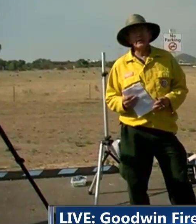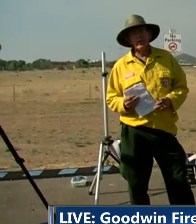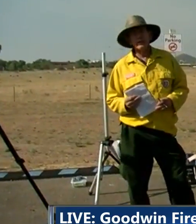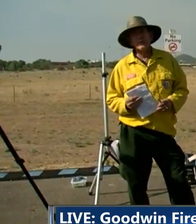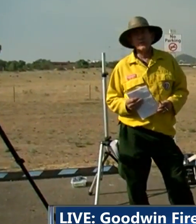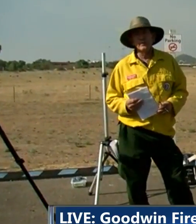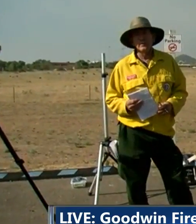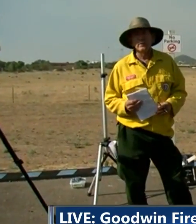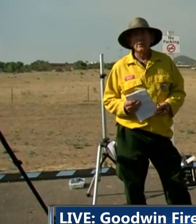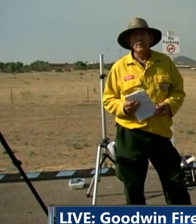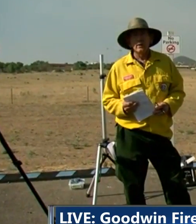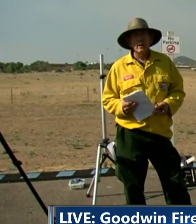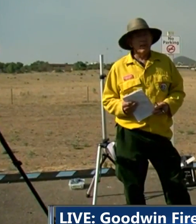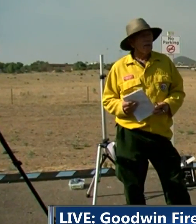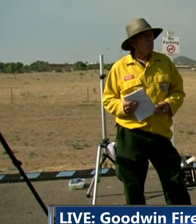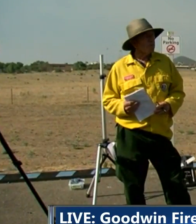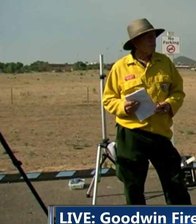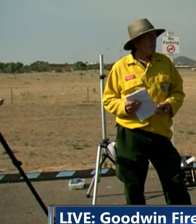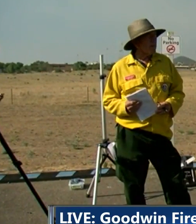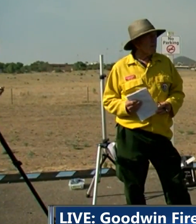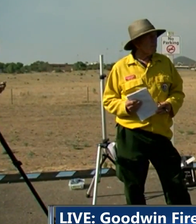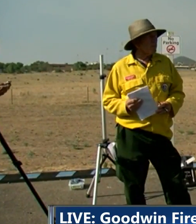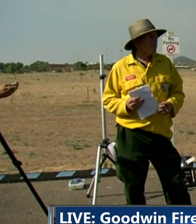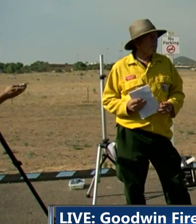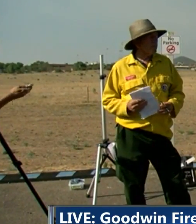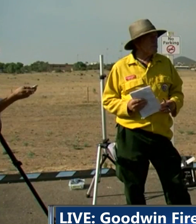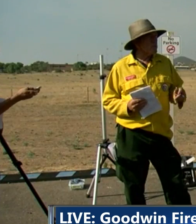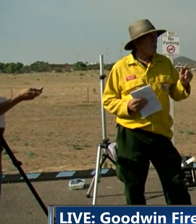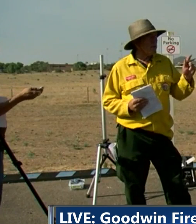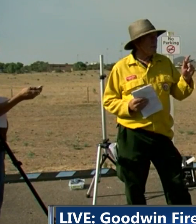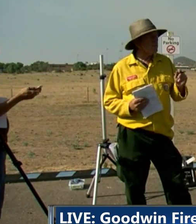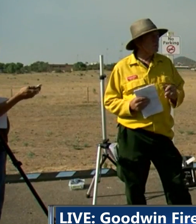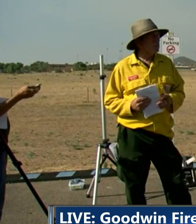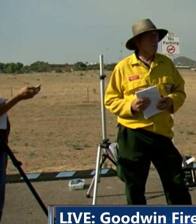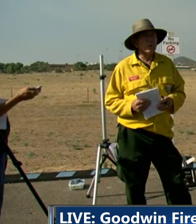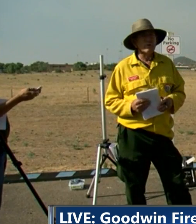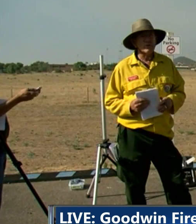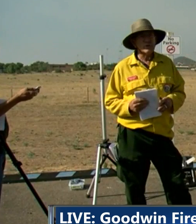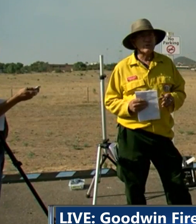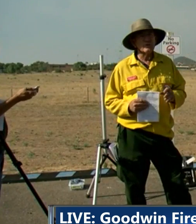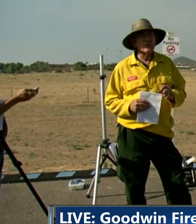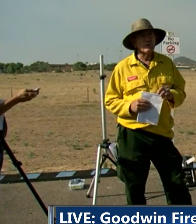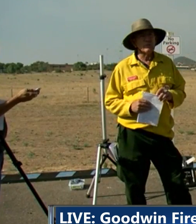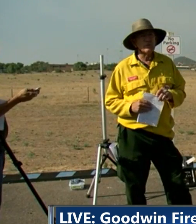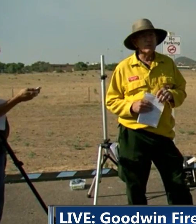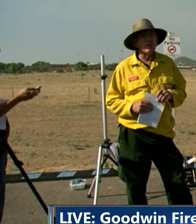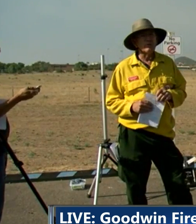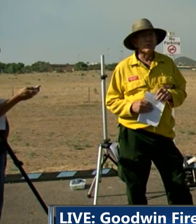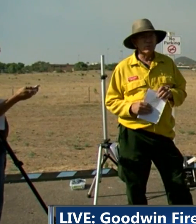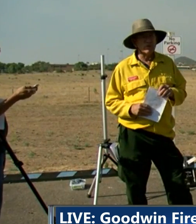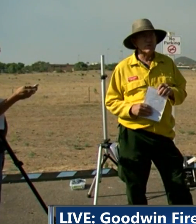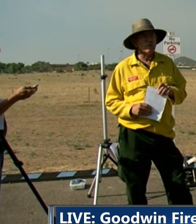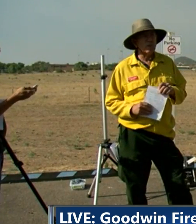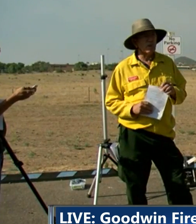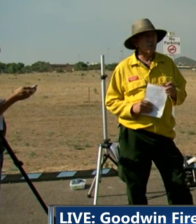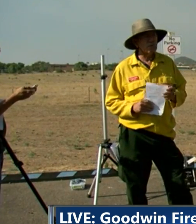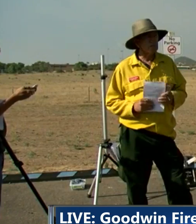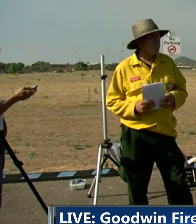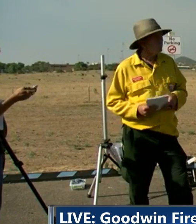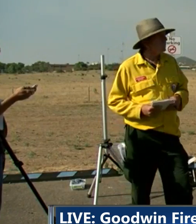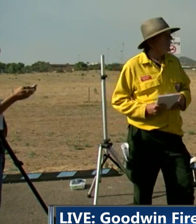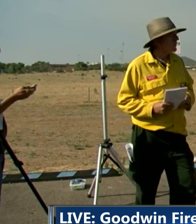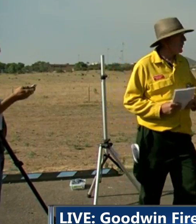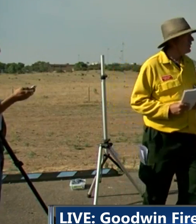24,828 acres. And with that, I'm going to introduce Todd Abel, one of our section chiefs from the incident management